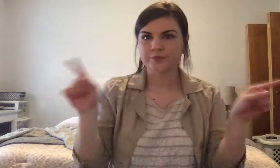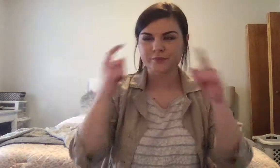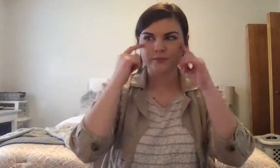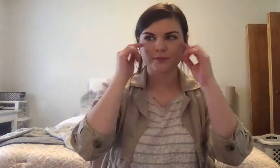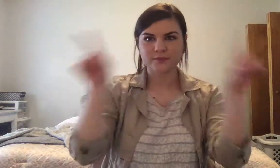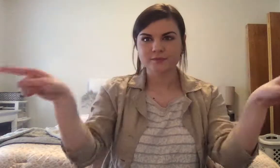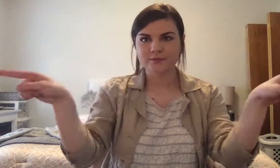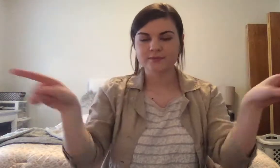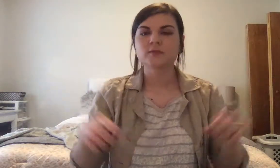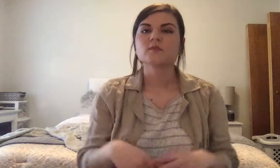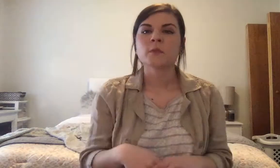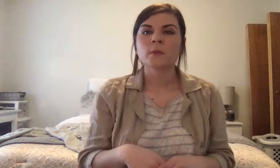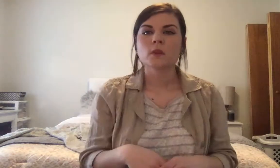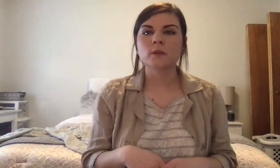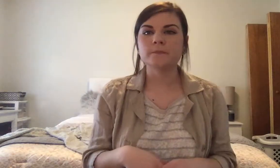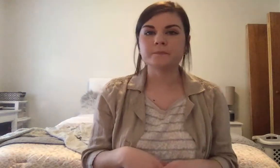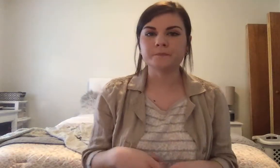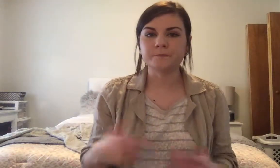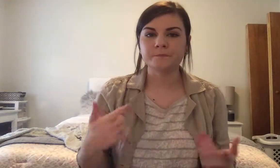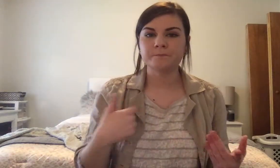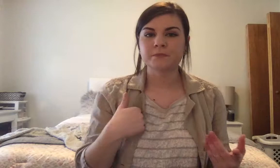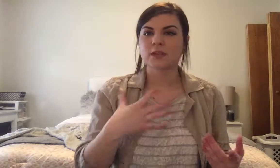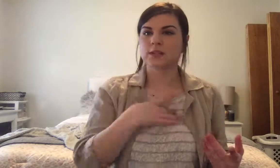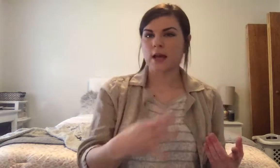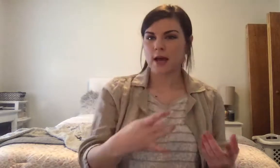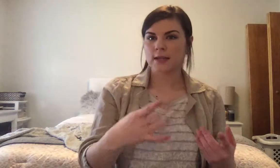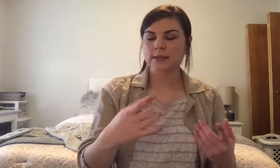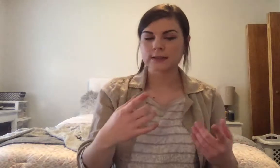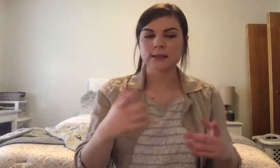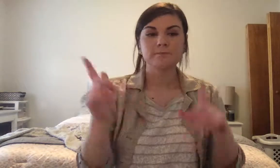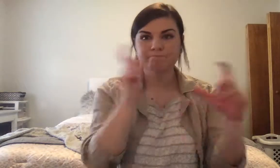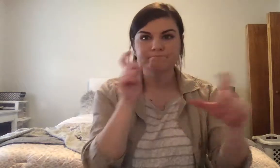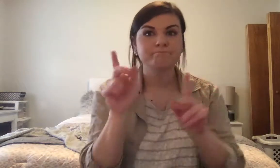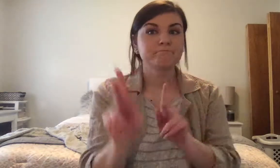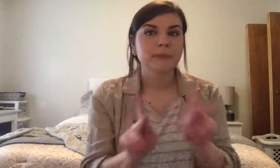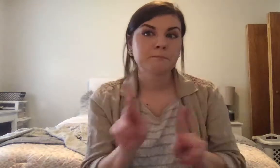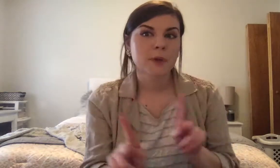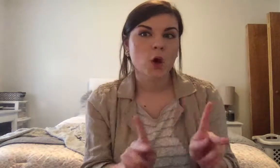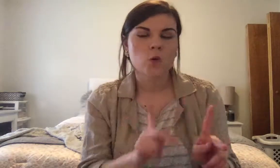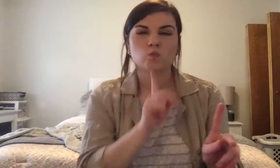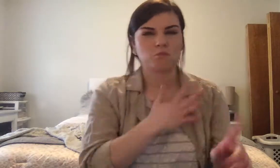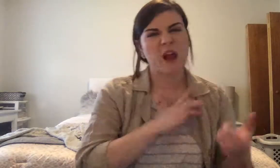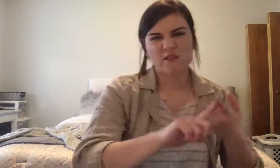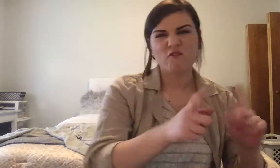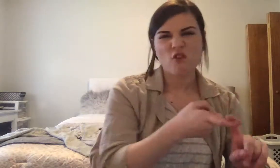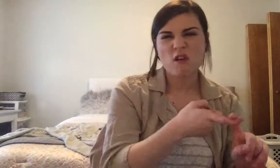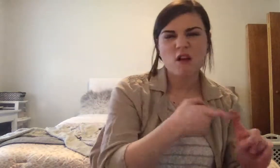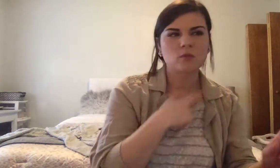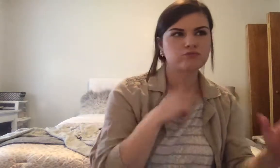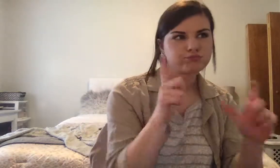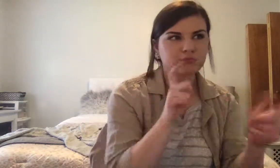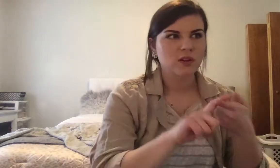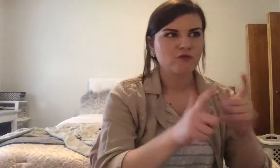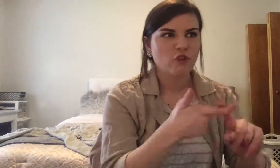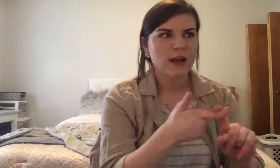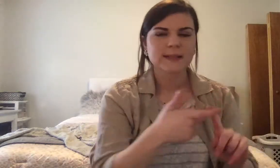Really, I enjoy shooting people. I mainly photograph my friends, and I'm very intrigued by human emotions,